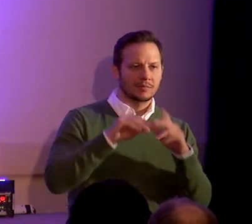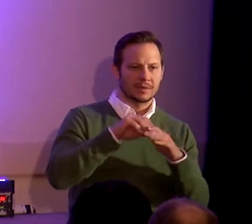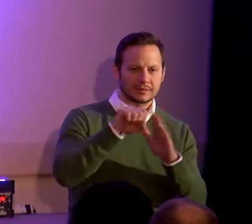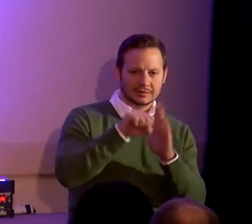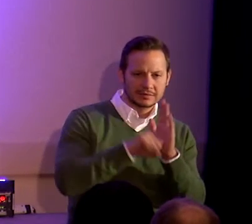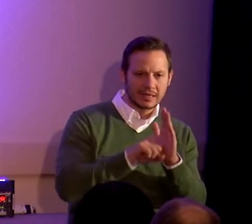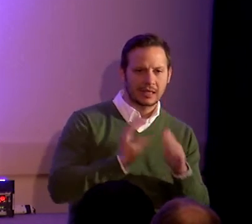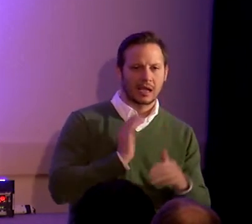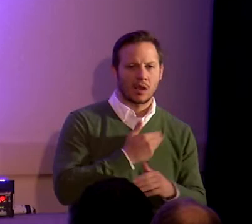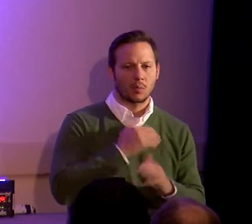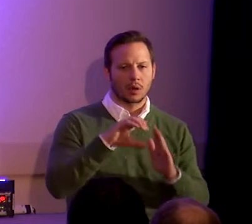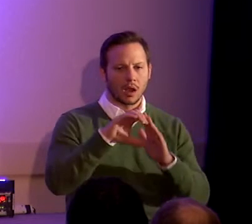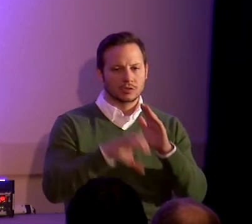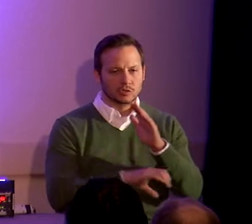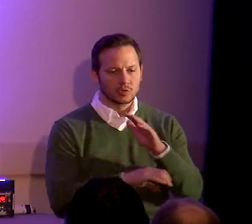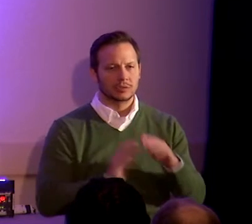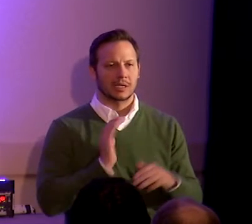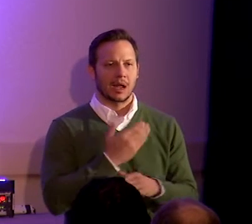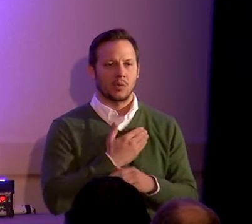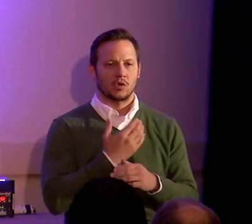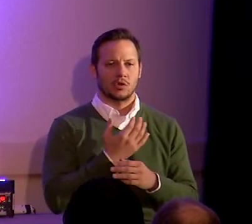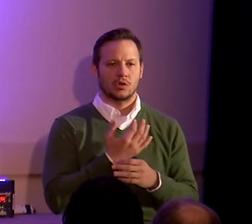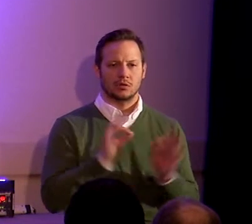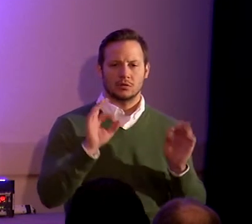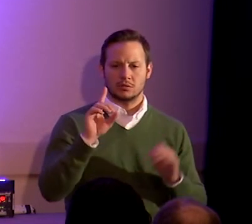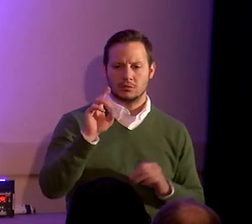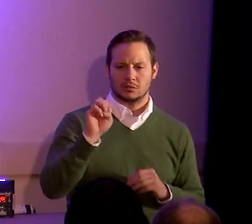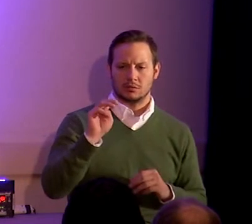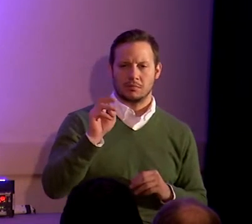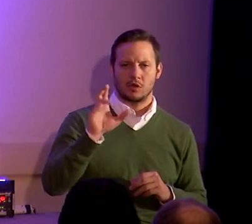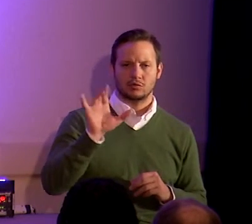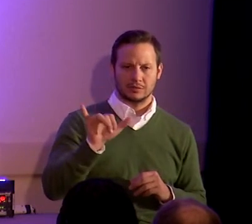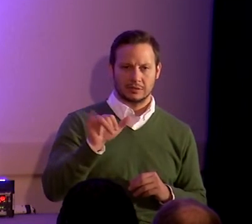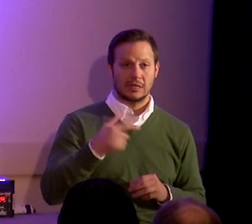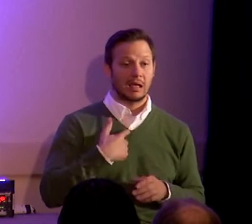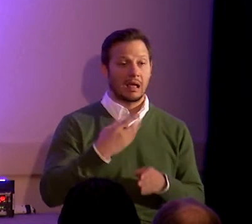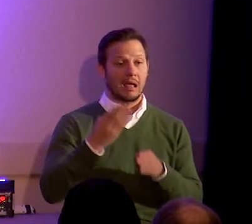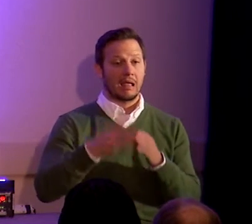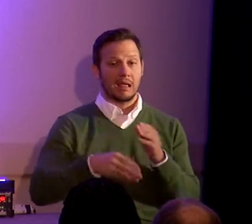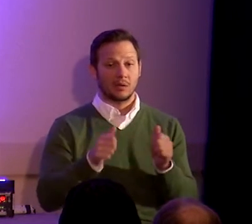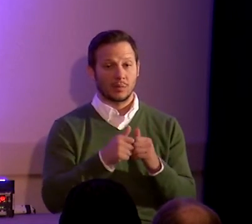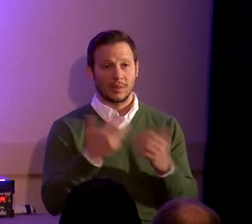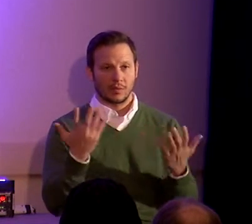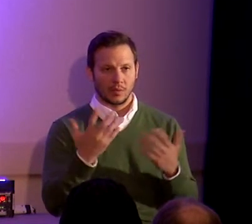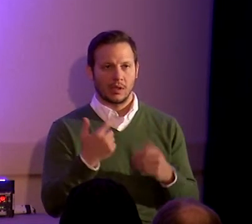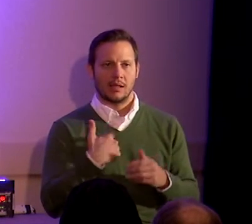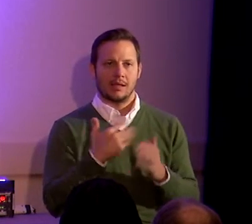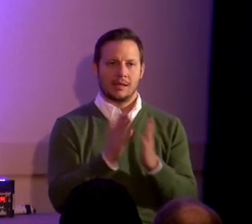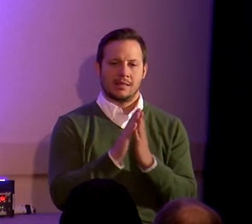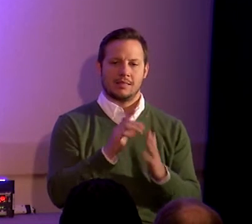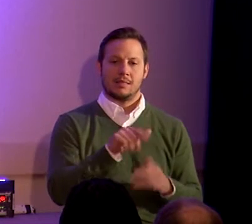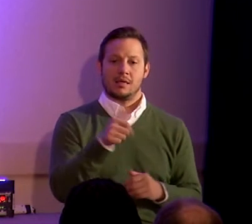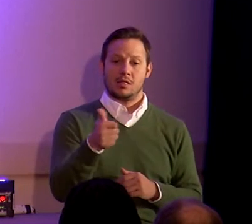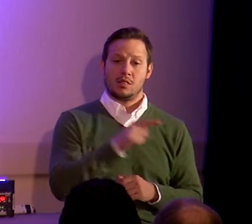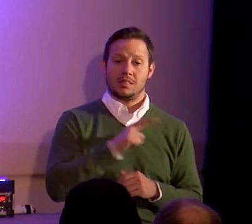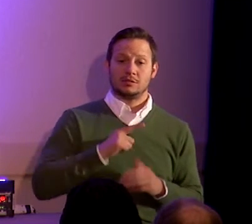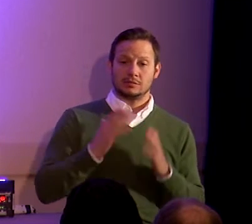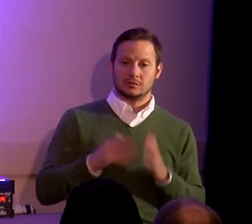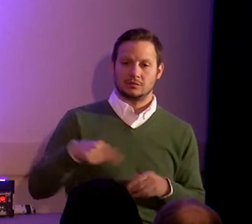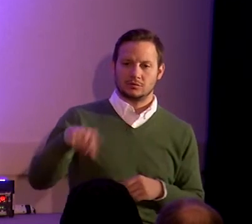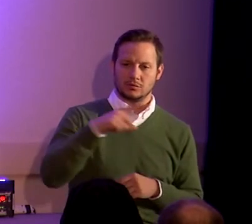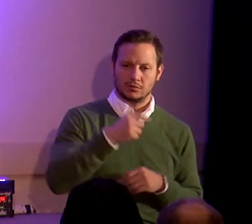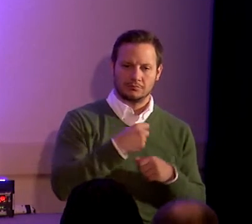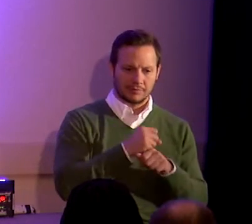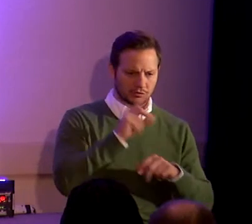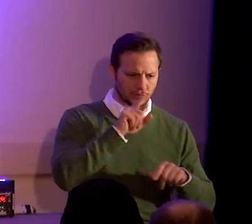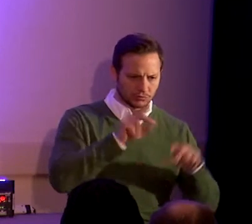our constitution, and for our democracy. And I ended by calling on our fellow lawmakers to root all our policy-making processes in values